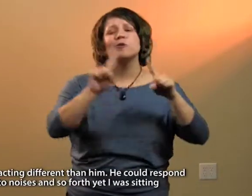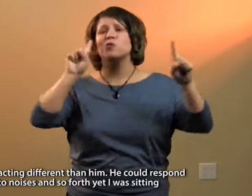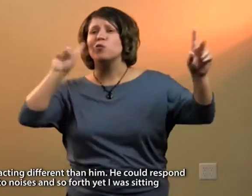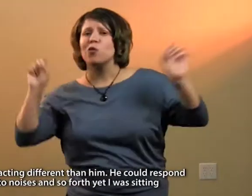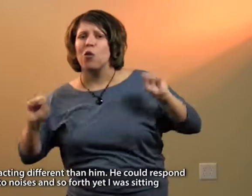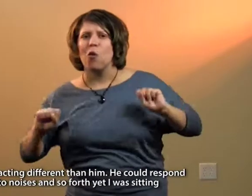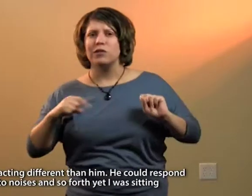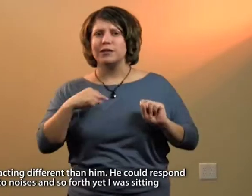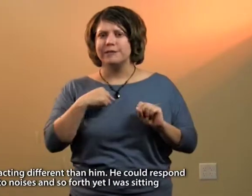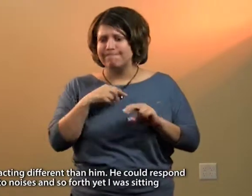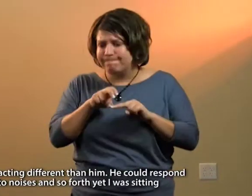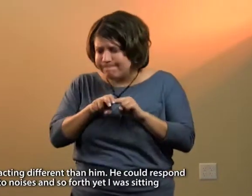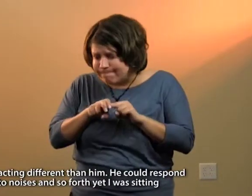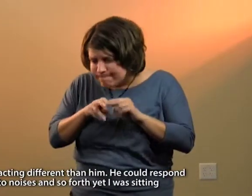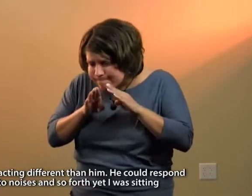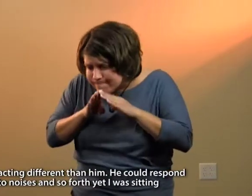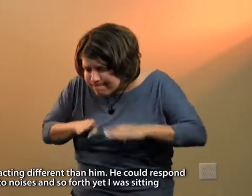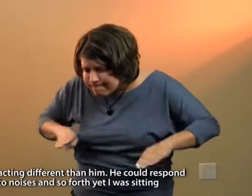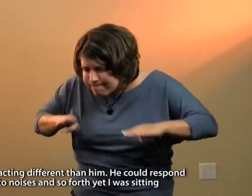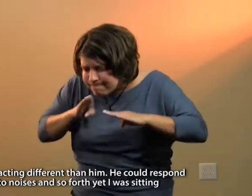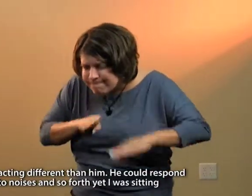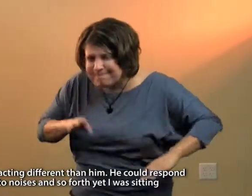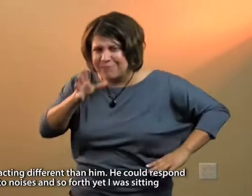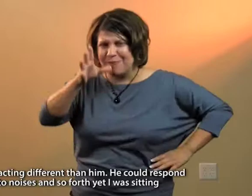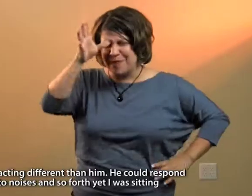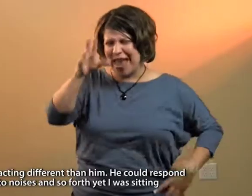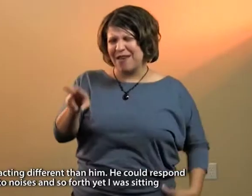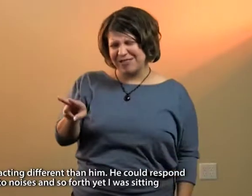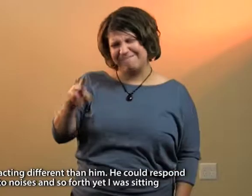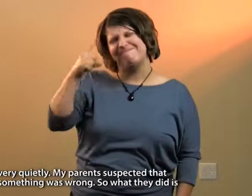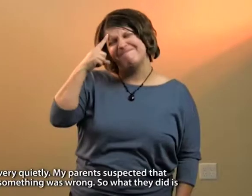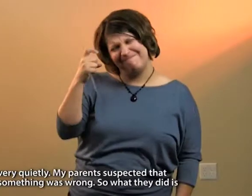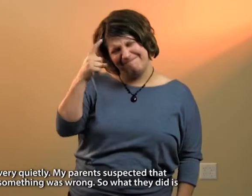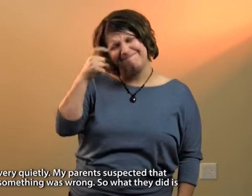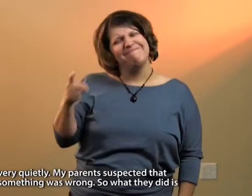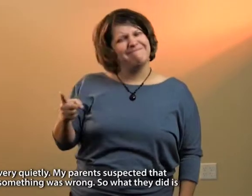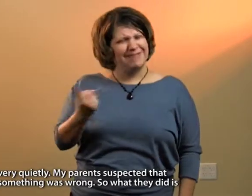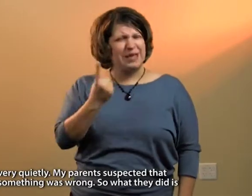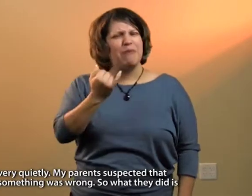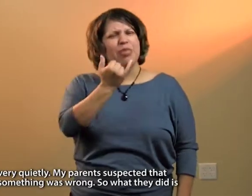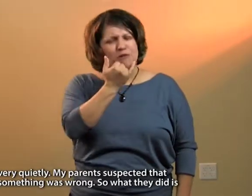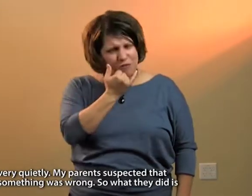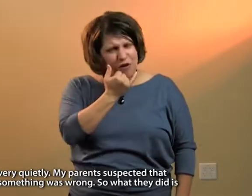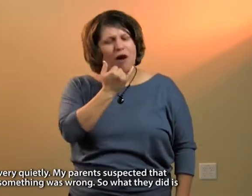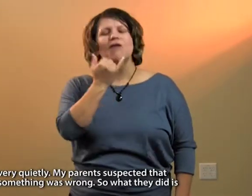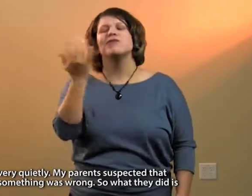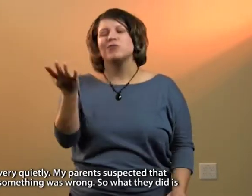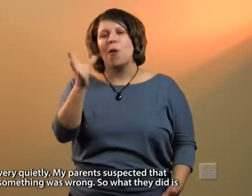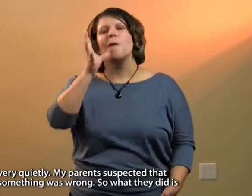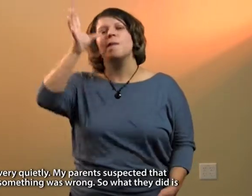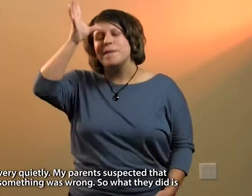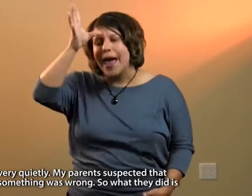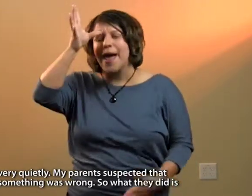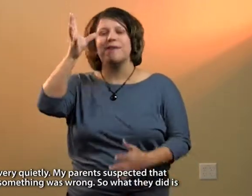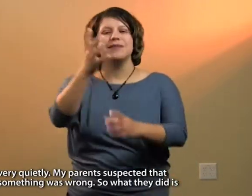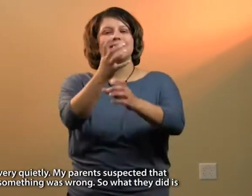him He could respond to noises and so forth, yet I was sitting very quietly So my parents suspected that something was wrong